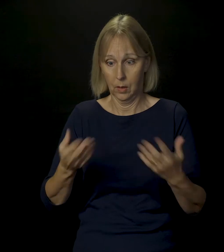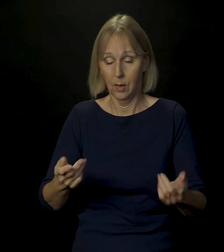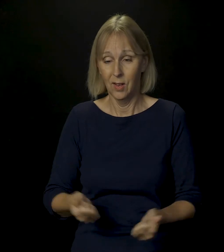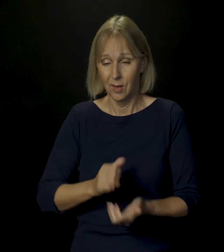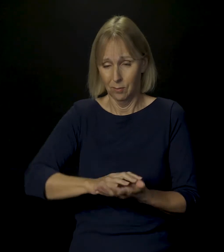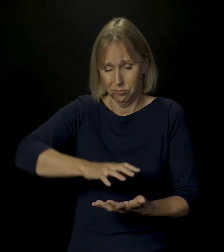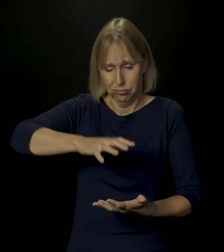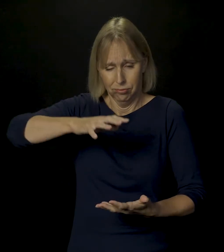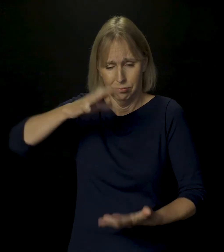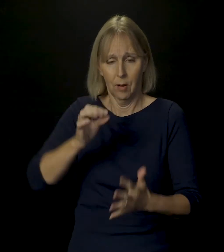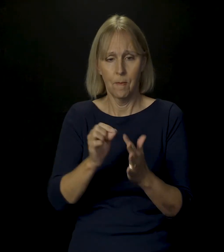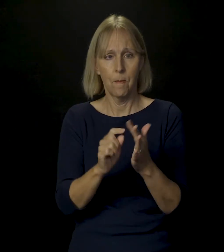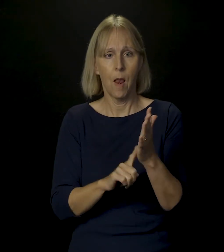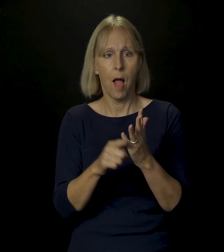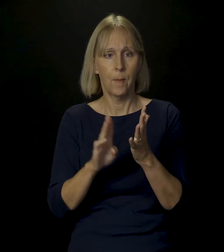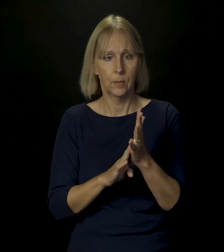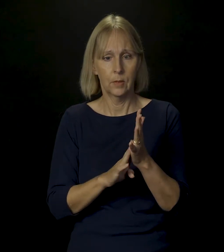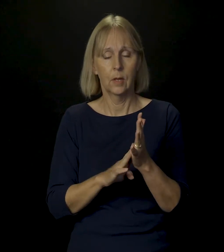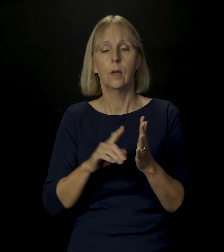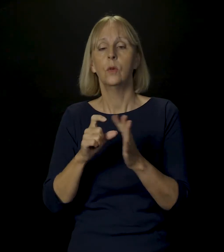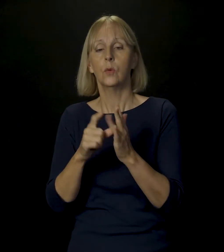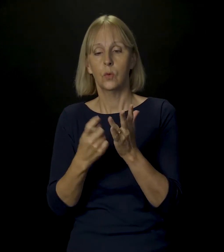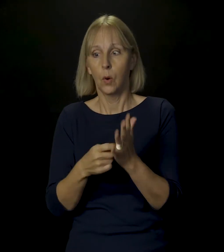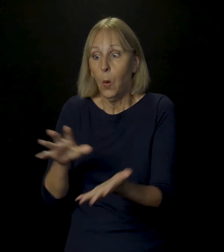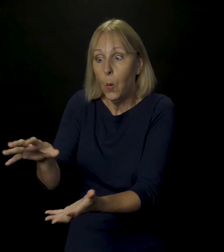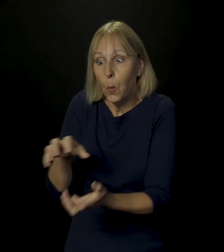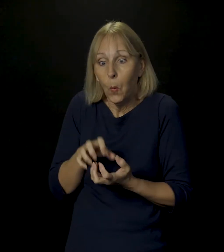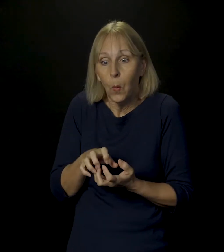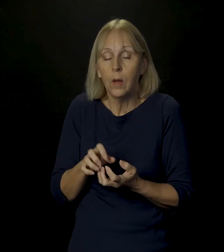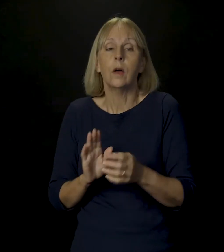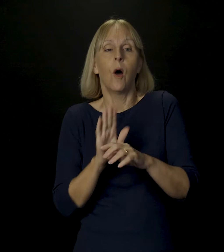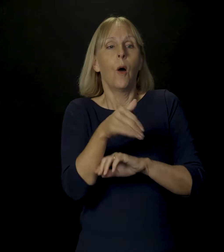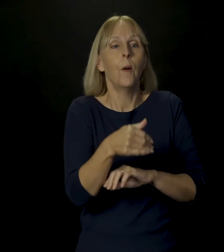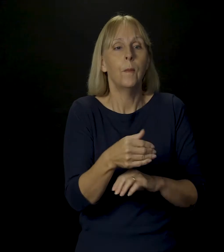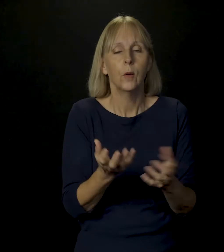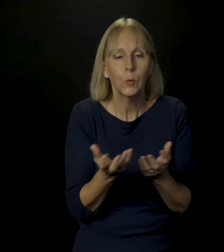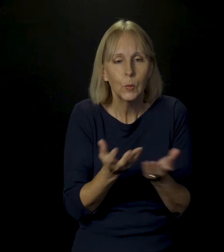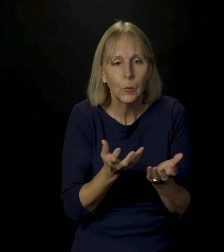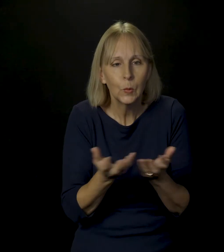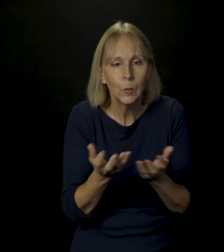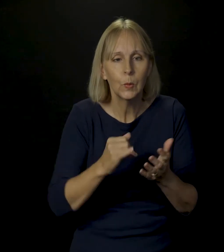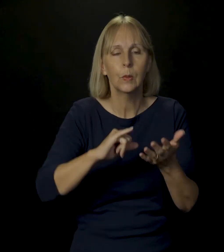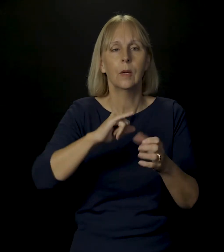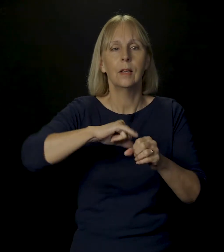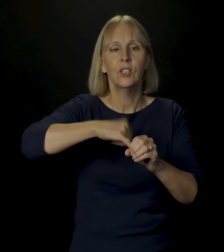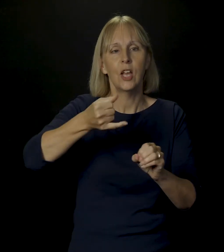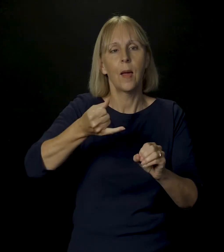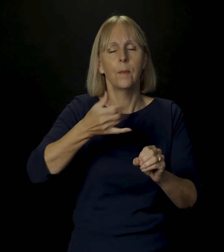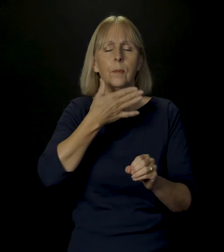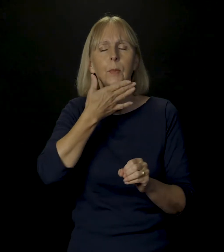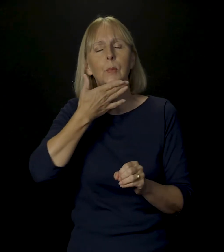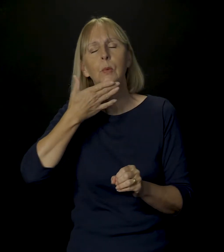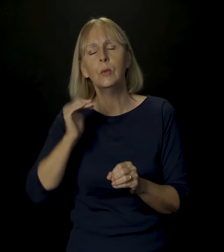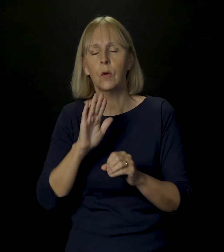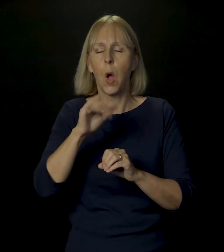And Dori took A large bag Of those plums Home And next week She came back With jam Beautiful Homemade plum jam